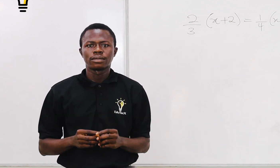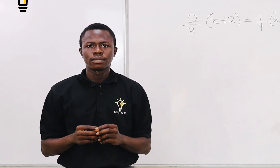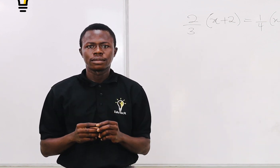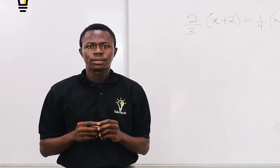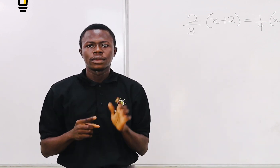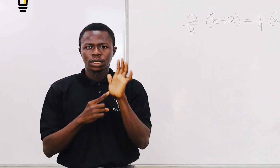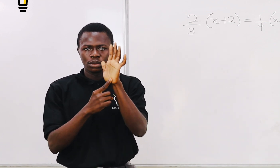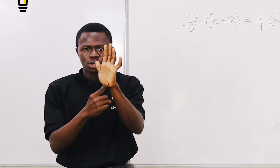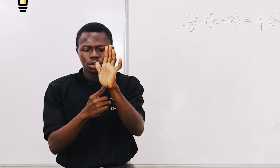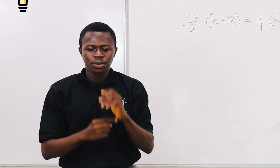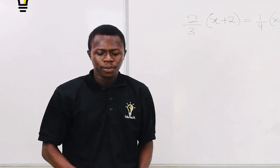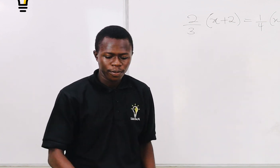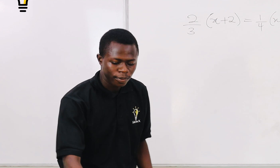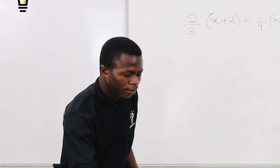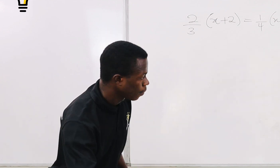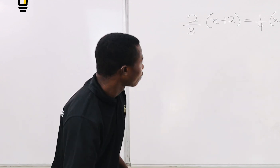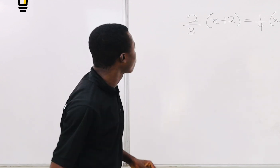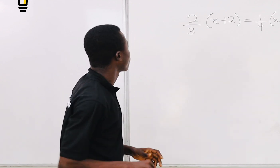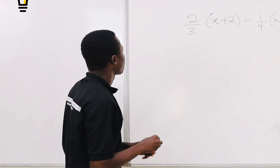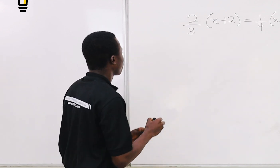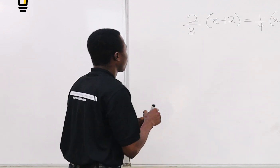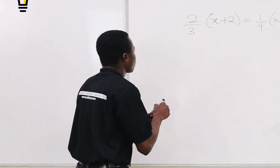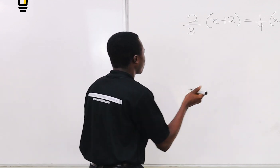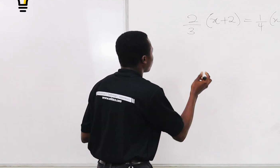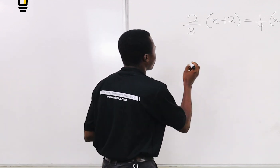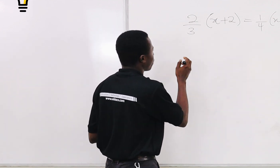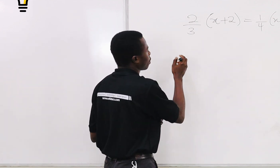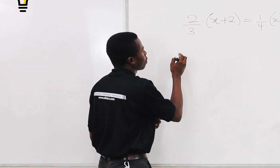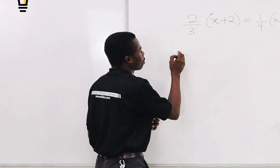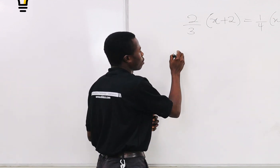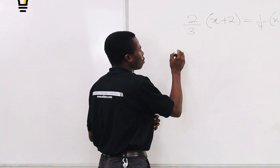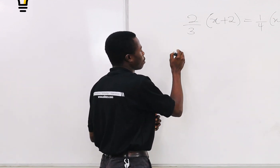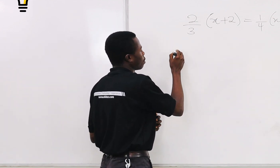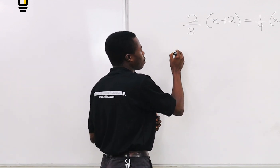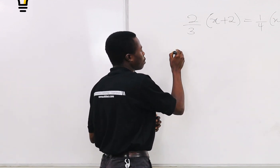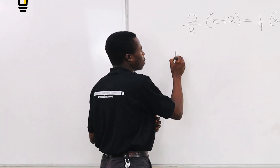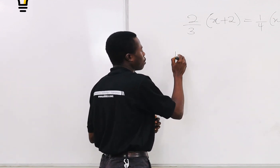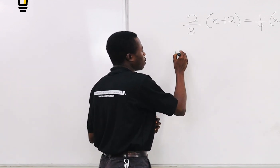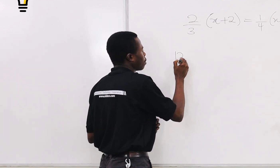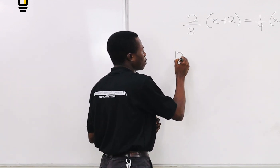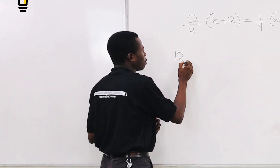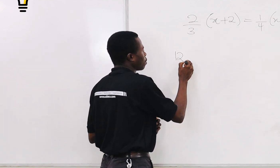by 12. Let me demonstrate. So you'd have